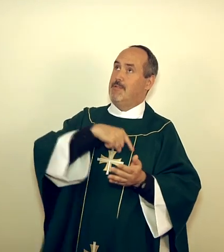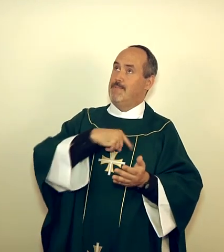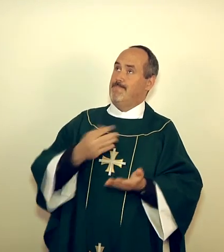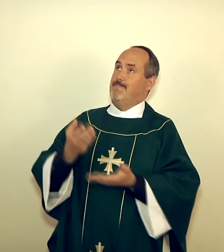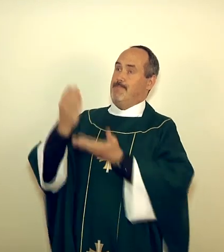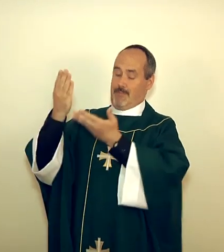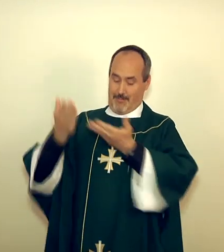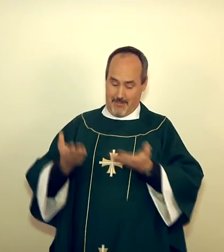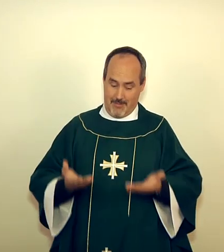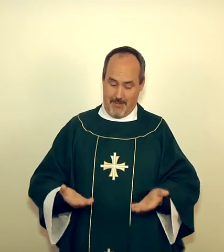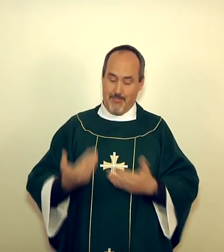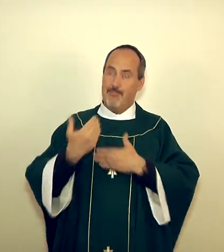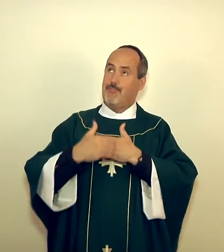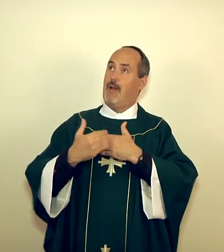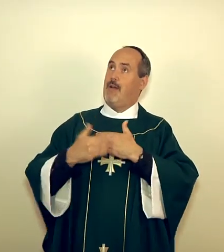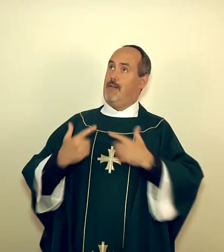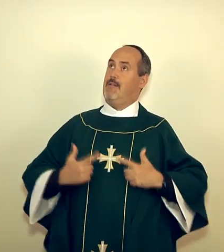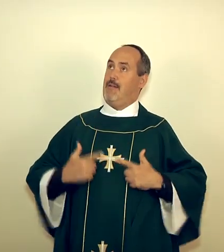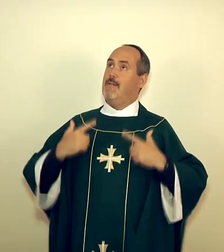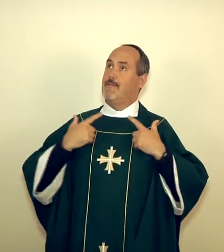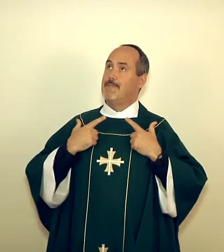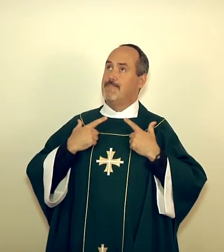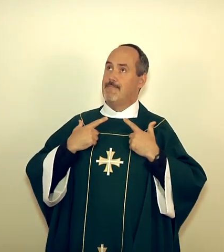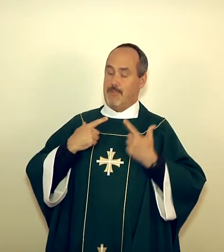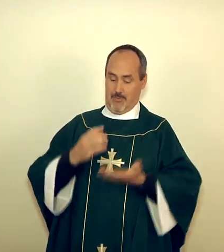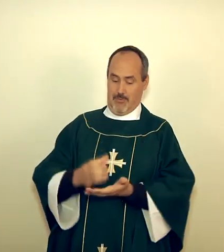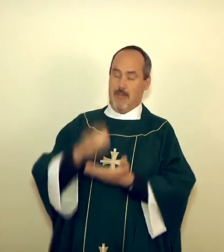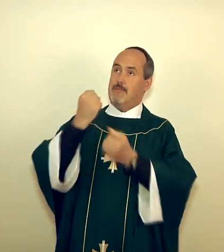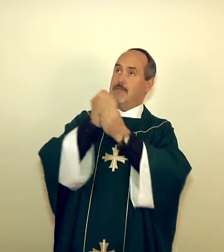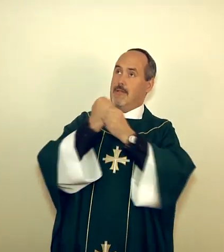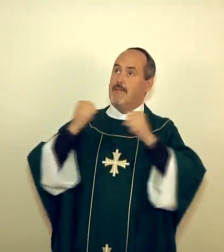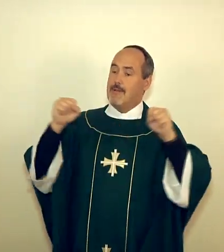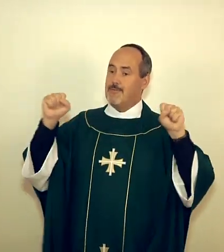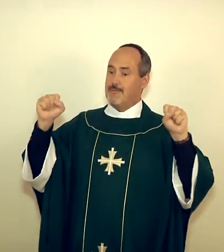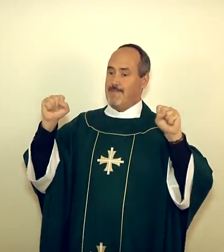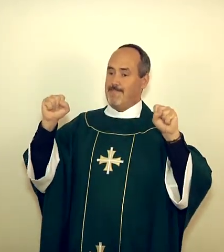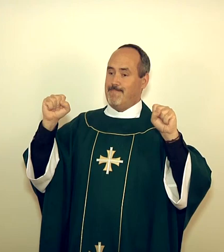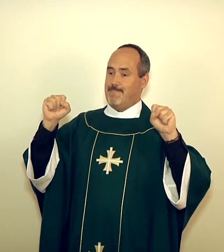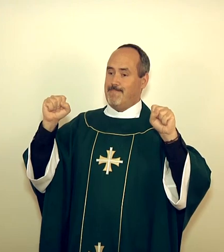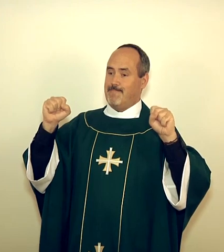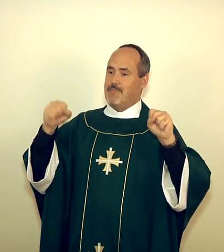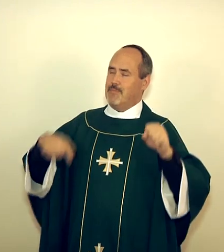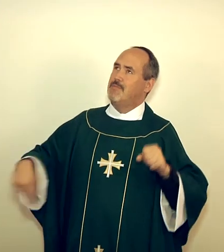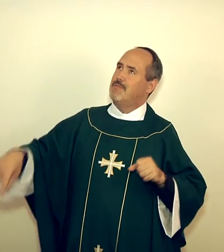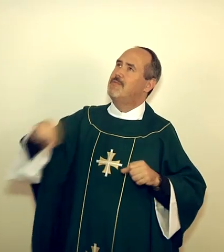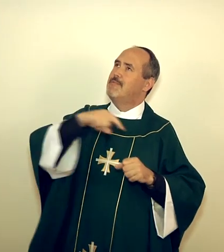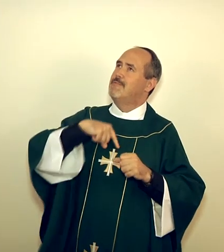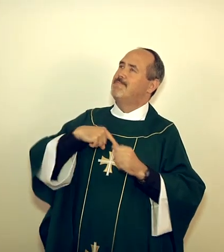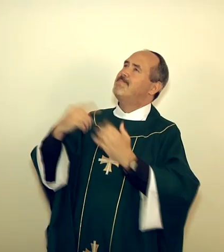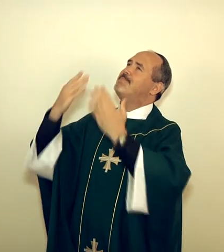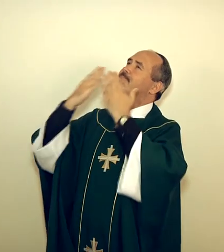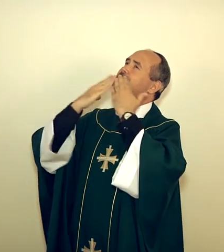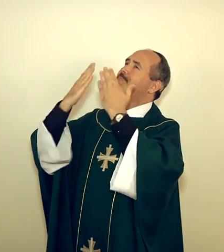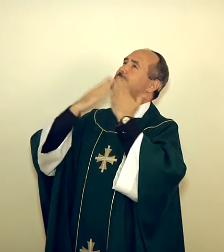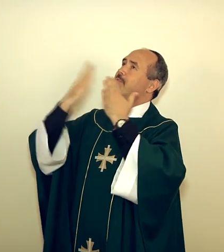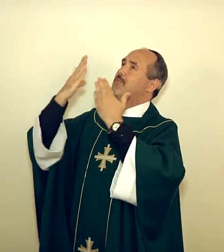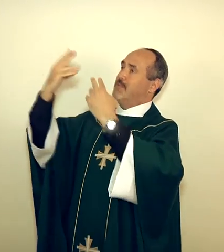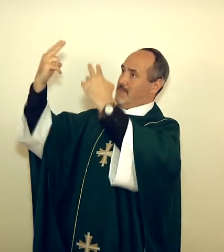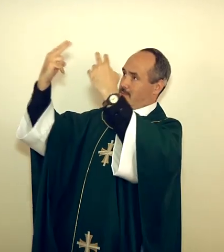we offer you, Lord, the bread of life and the chalice of salvation, giving thanks that